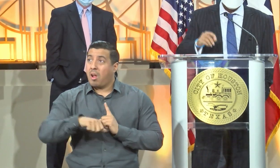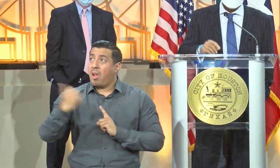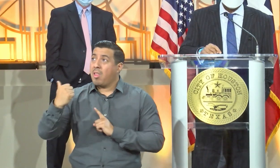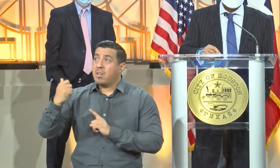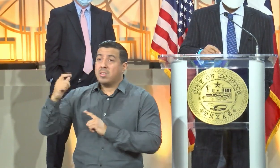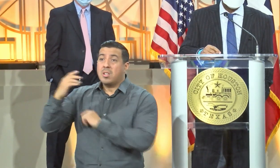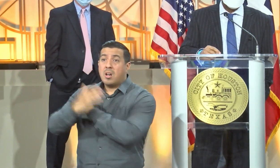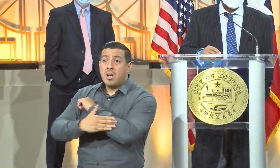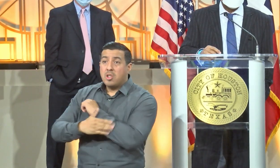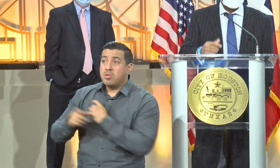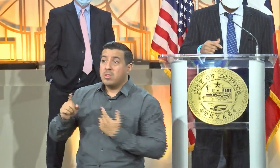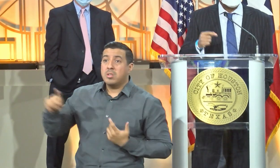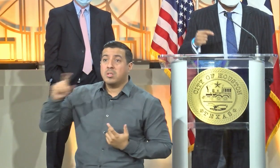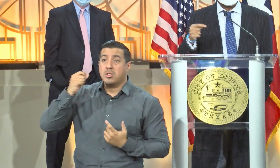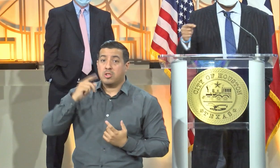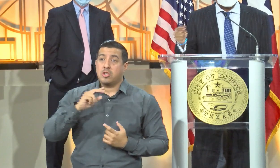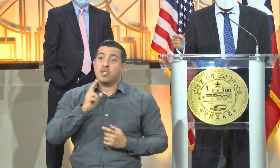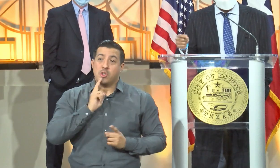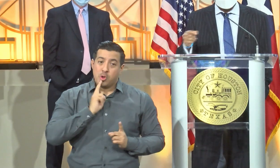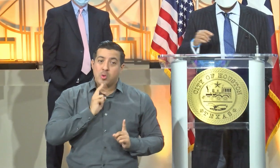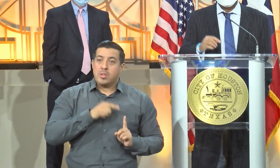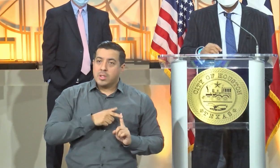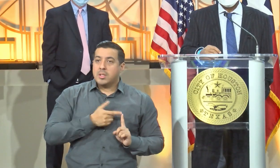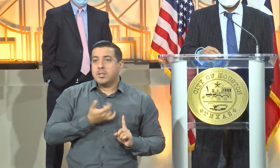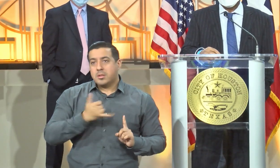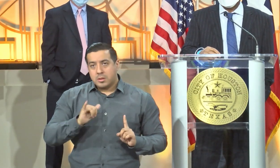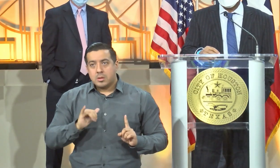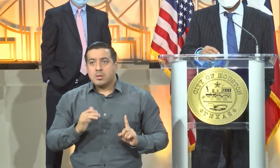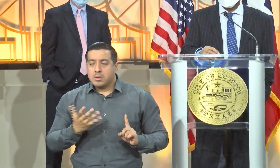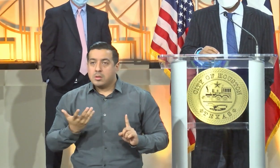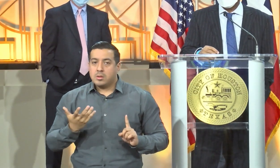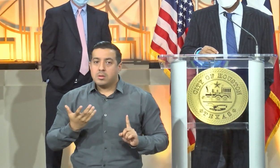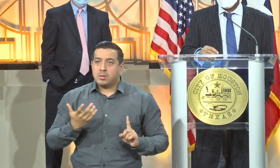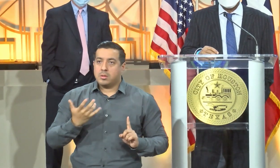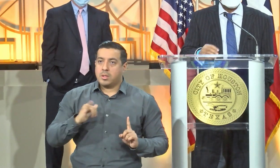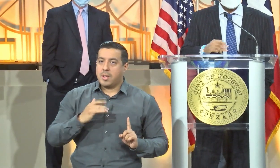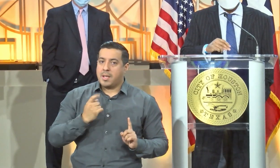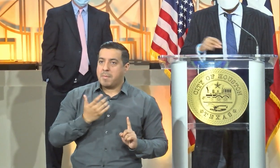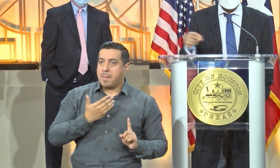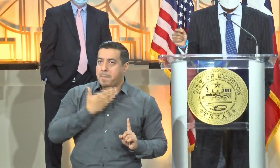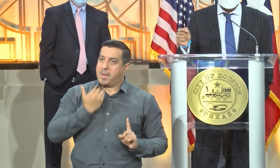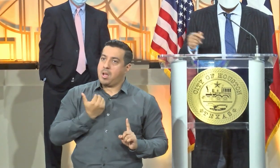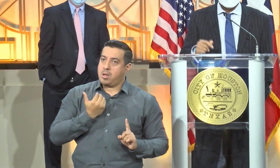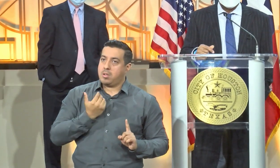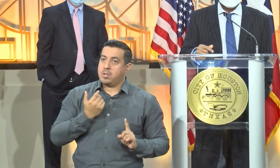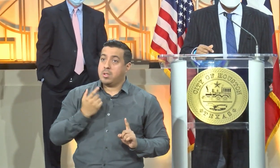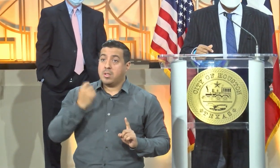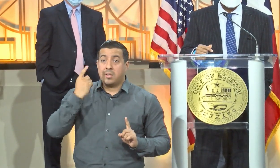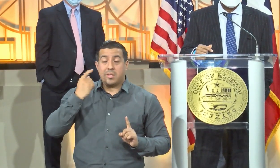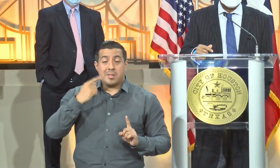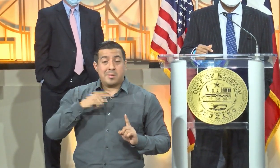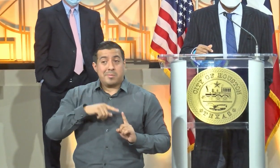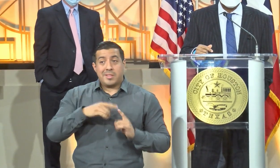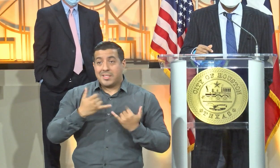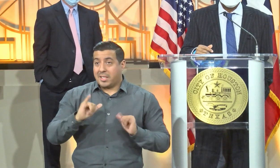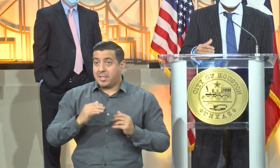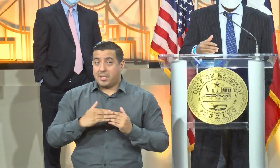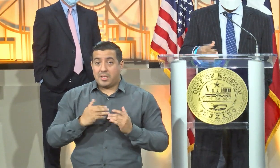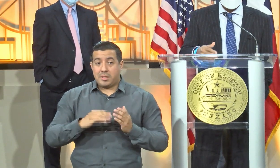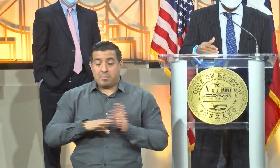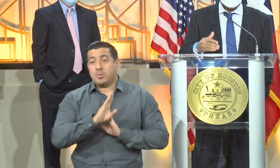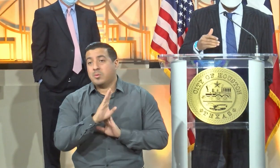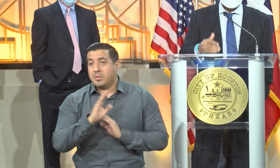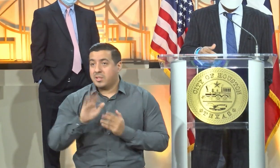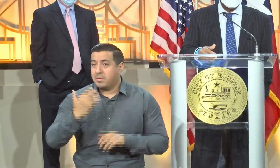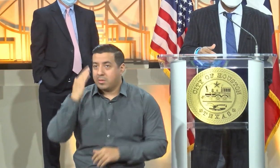country, the city of Houston is still, relatively speaking, in better shape, although things can change in a hurry. Let